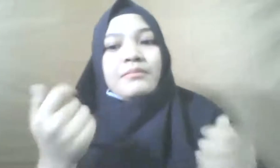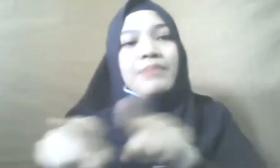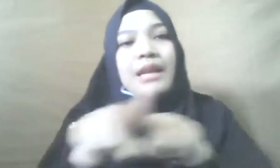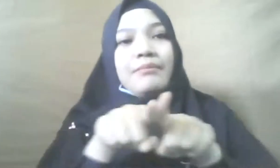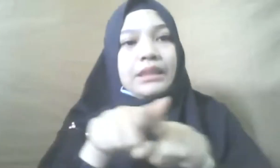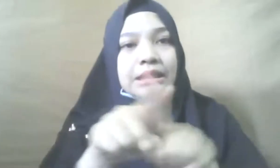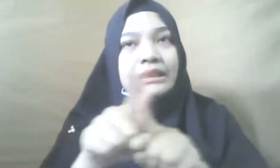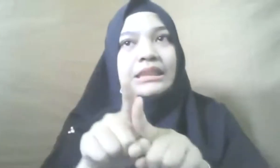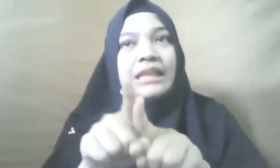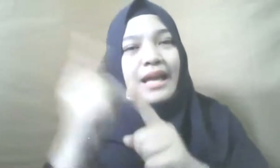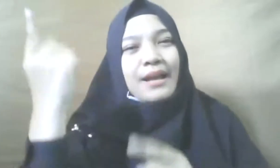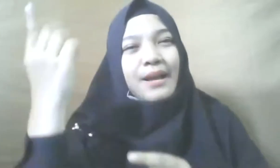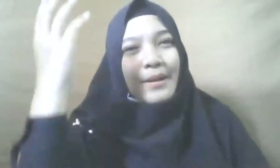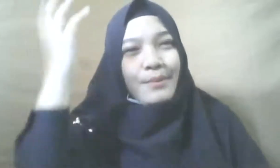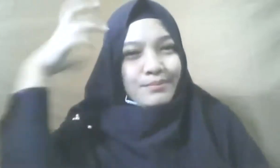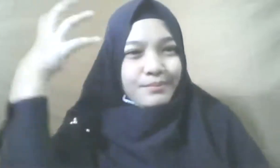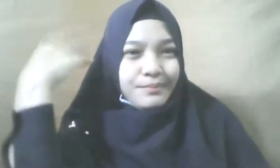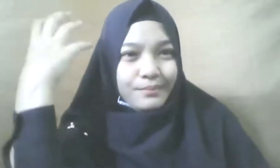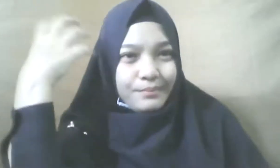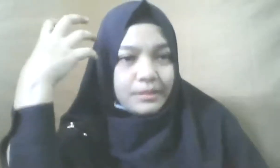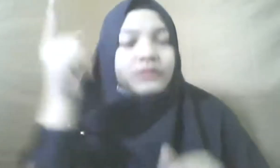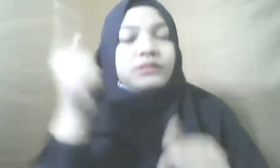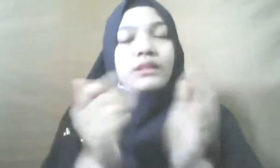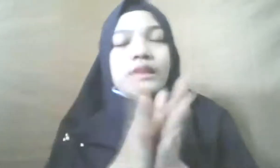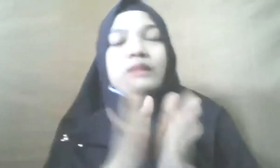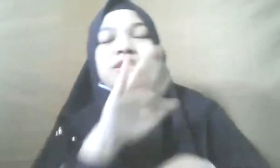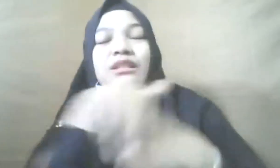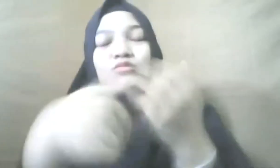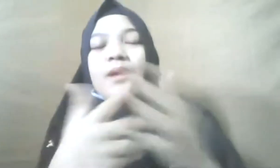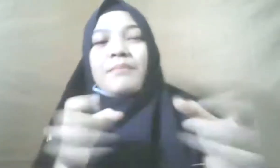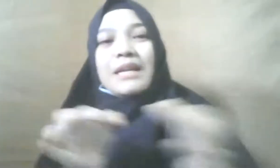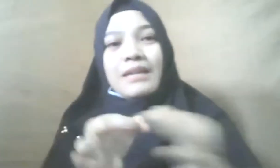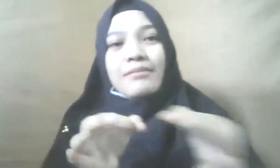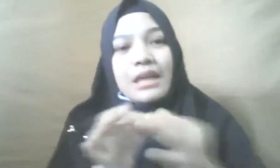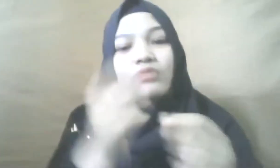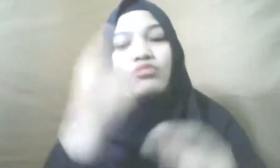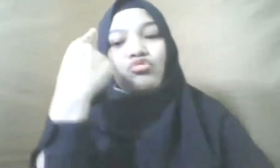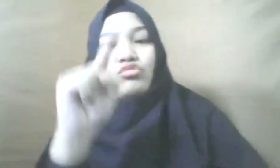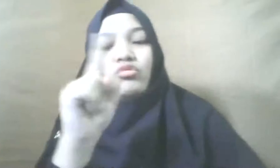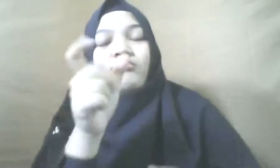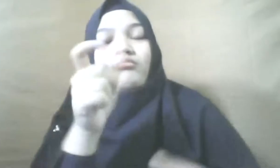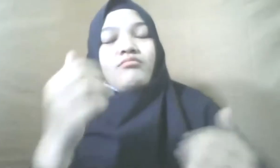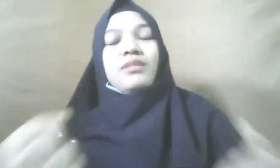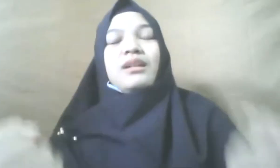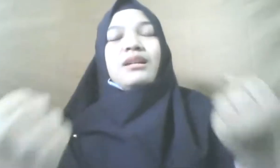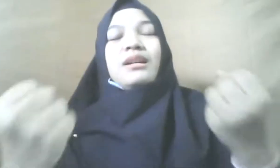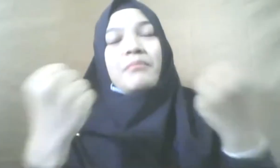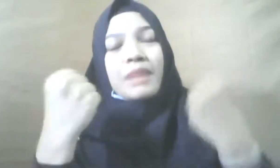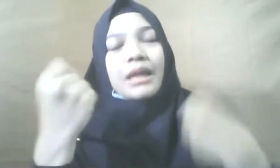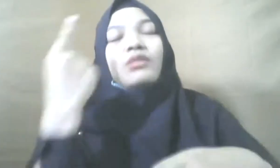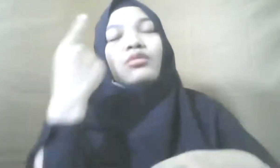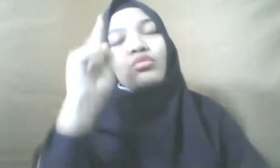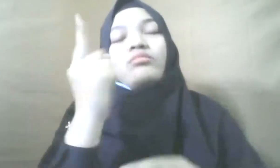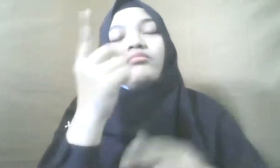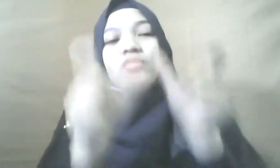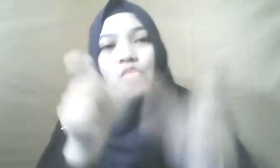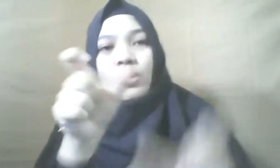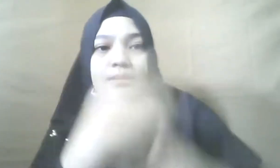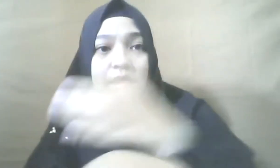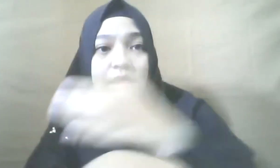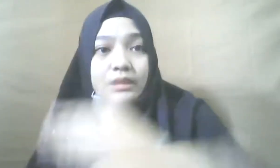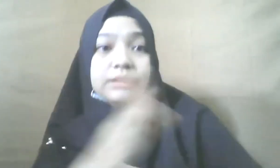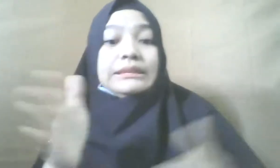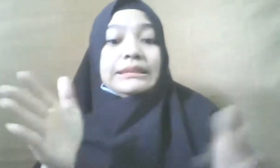institutions with the development of policies and approaches that advance the rights of people with disability, and also conduct research and engage